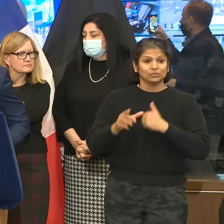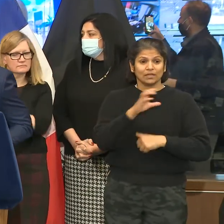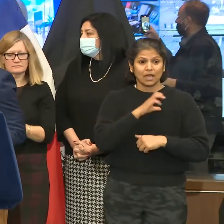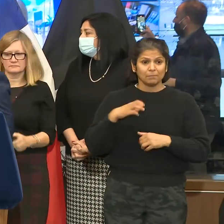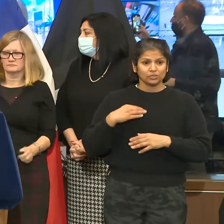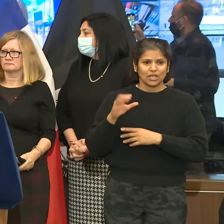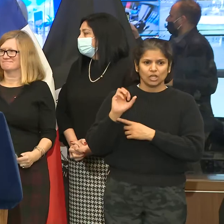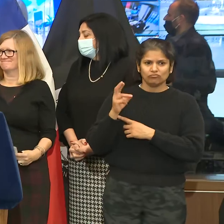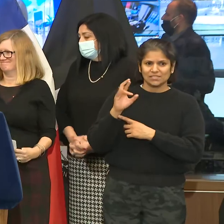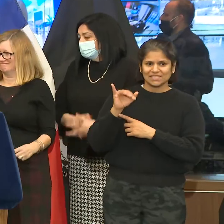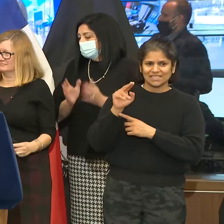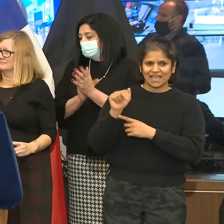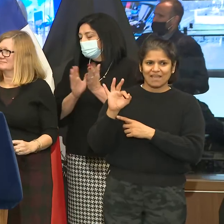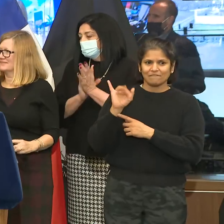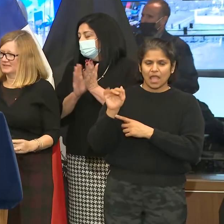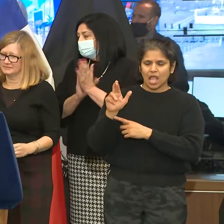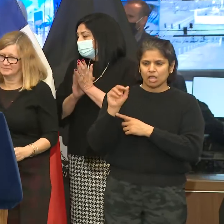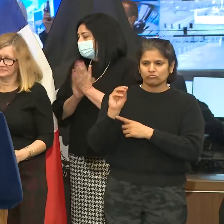Farrell.